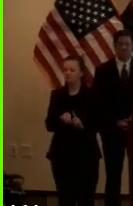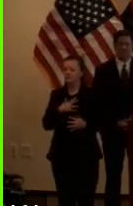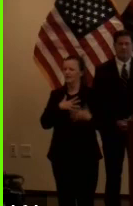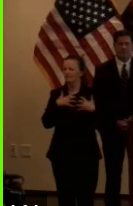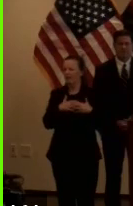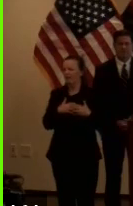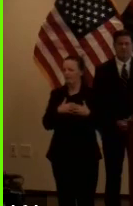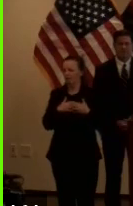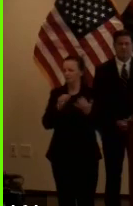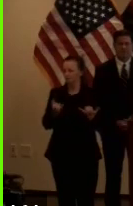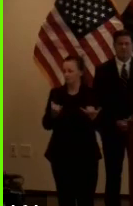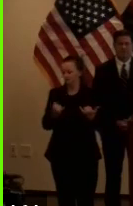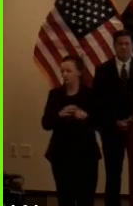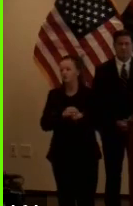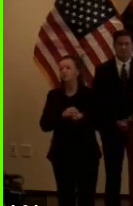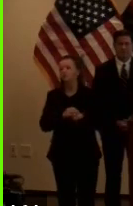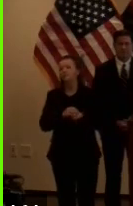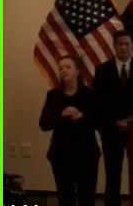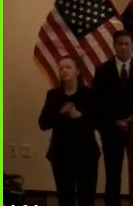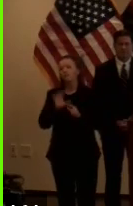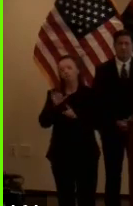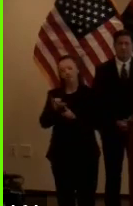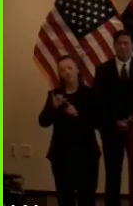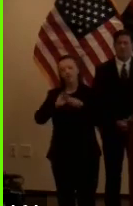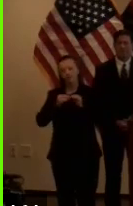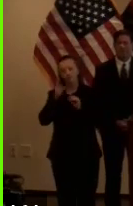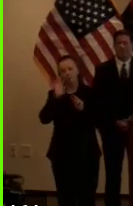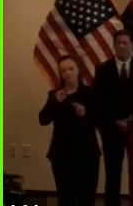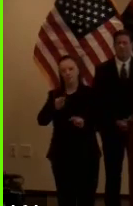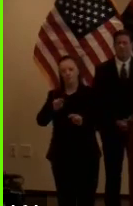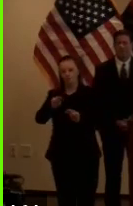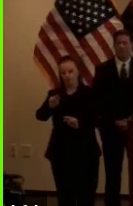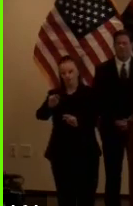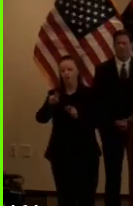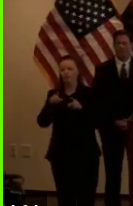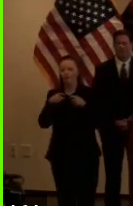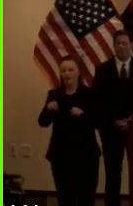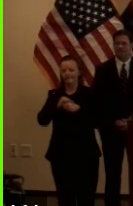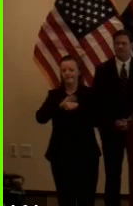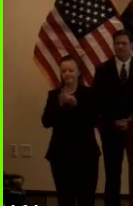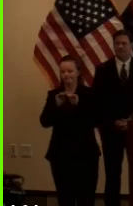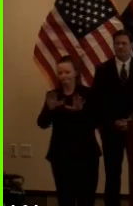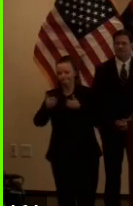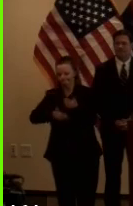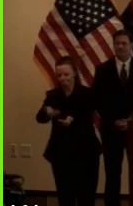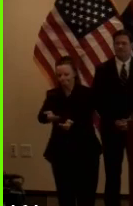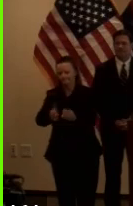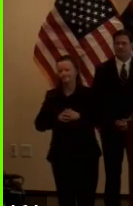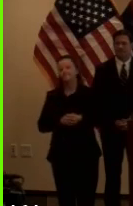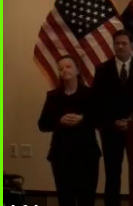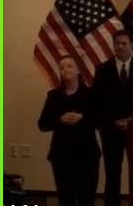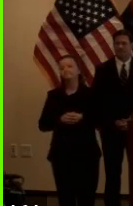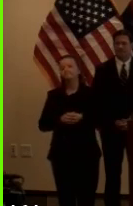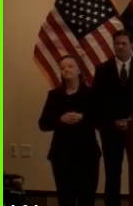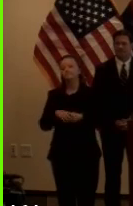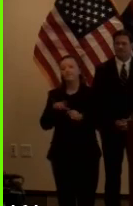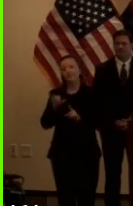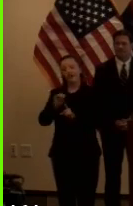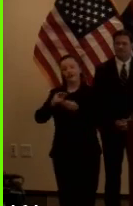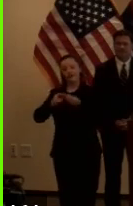in use statewide. So this is something that we're going to monitor closely as this outbreak progresses. However, this is a much more